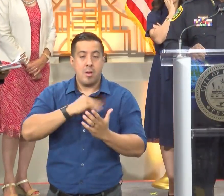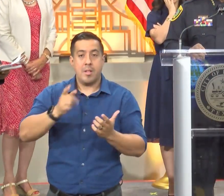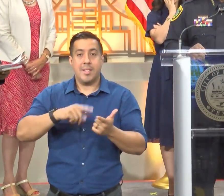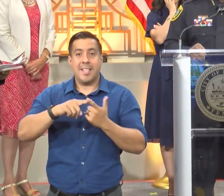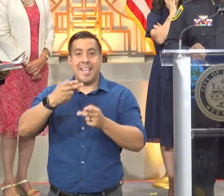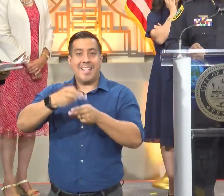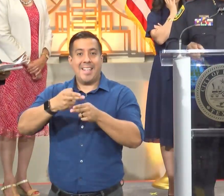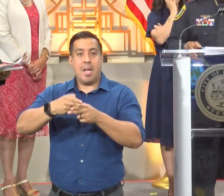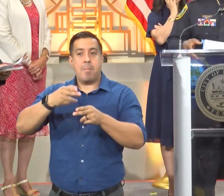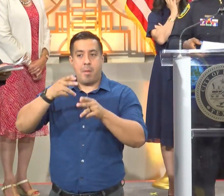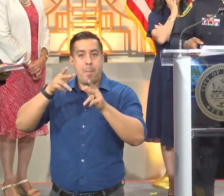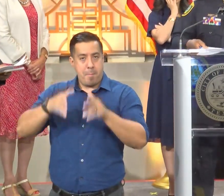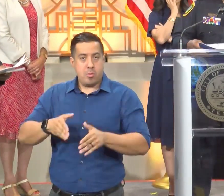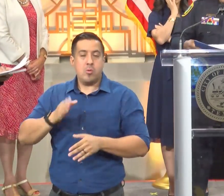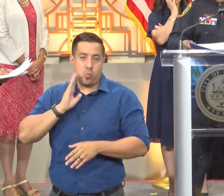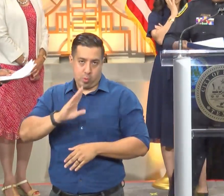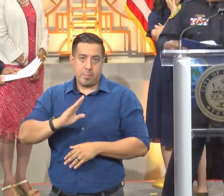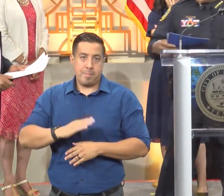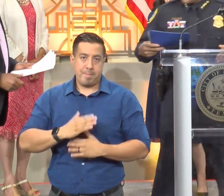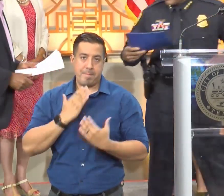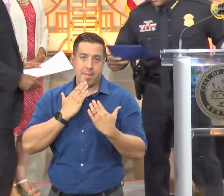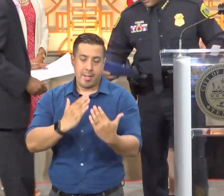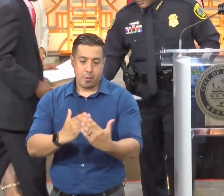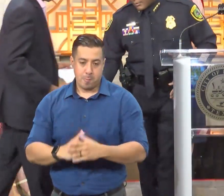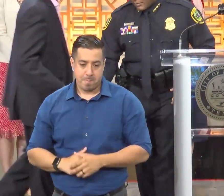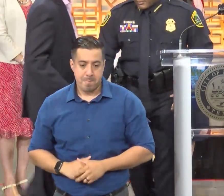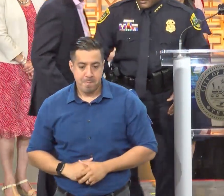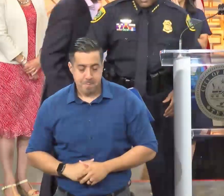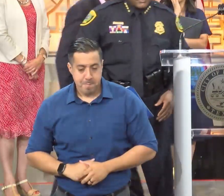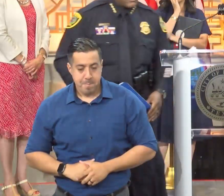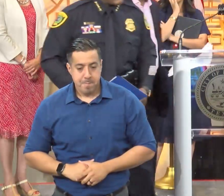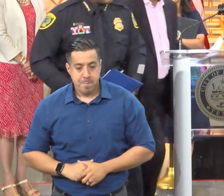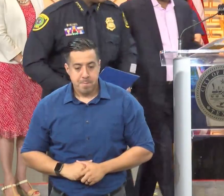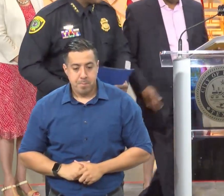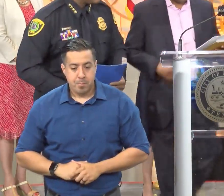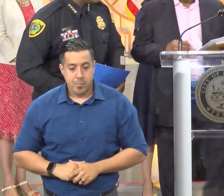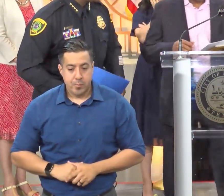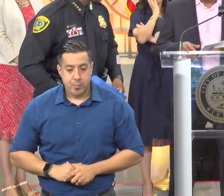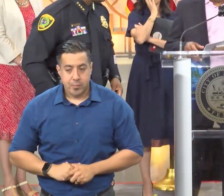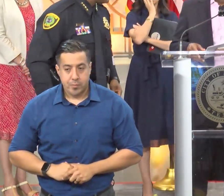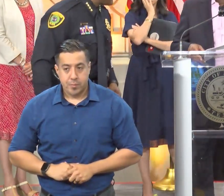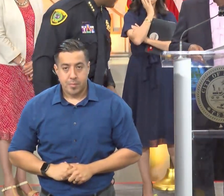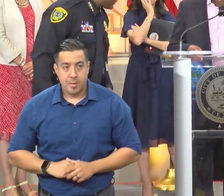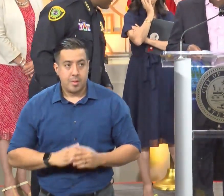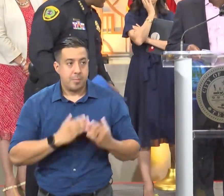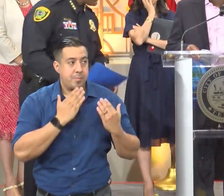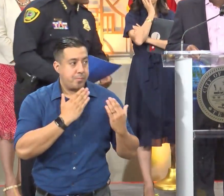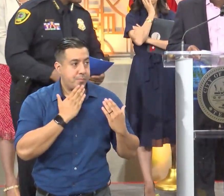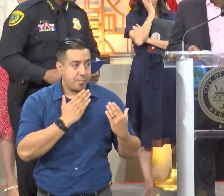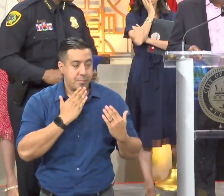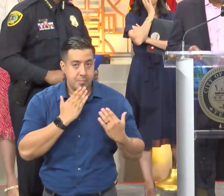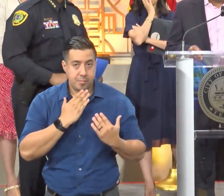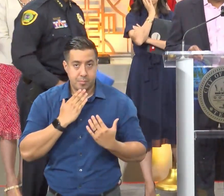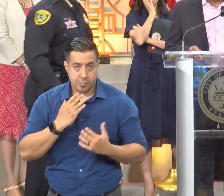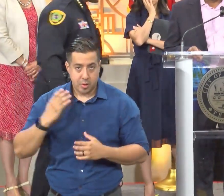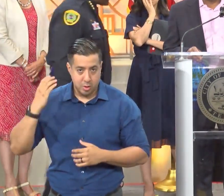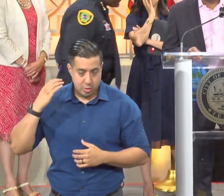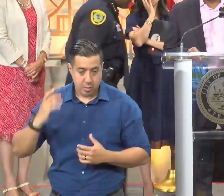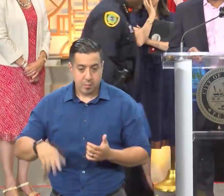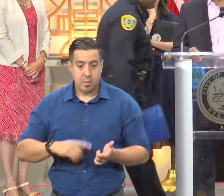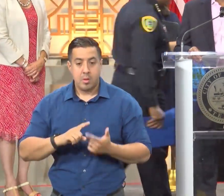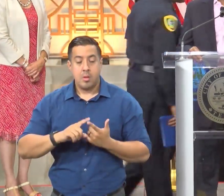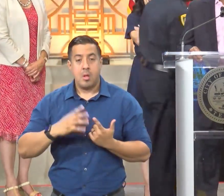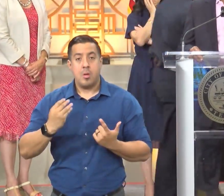suspects. Thank you. Thank you, Chief, and I do want to